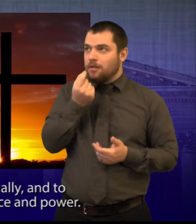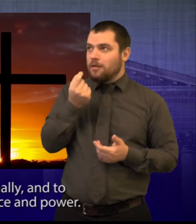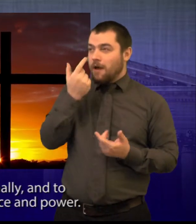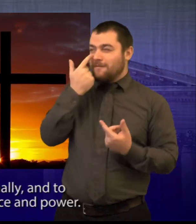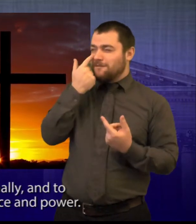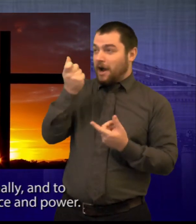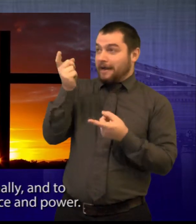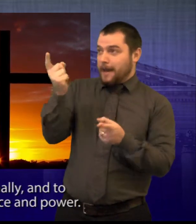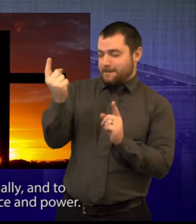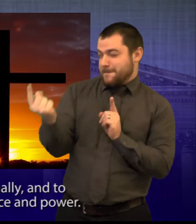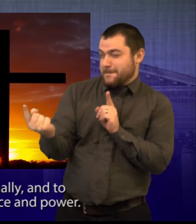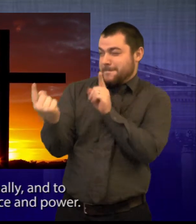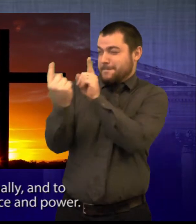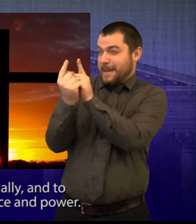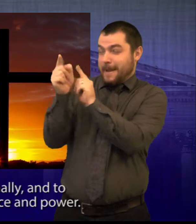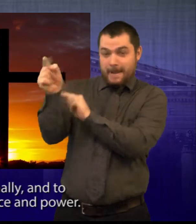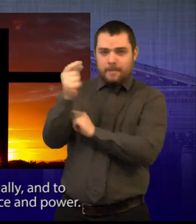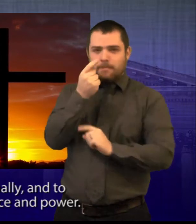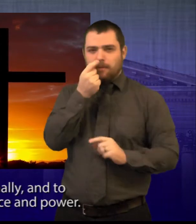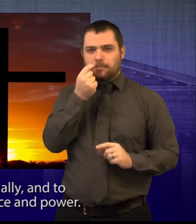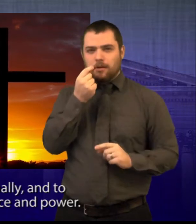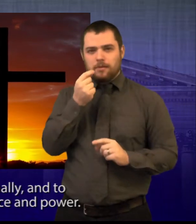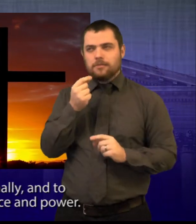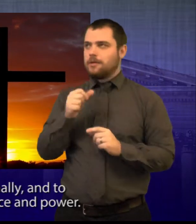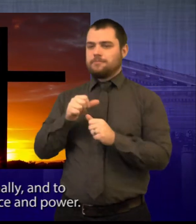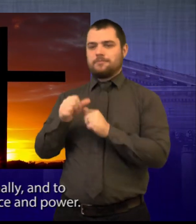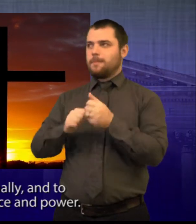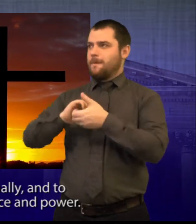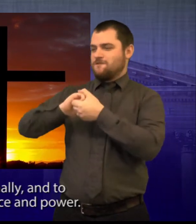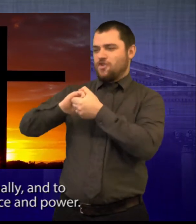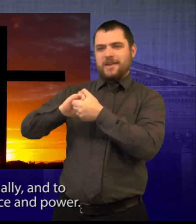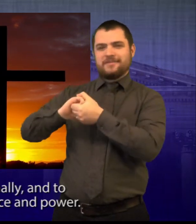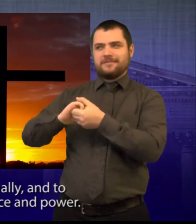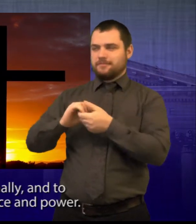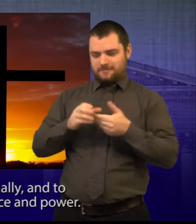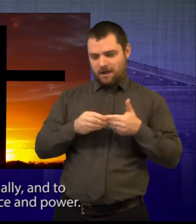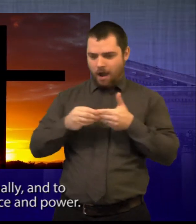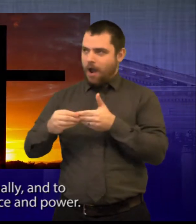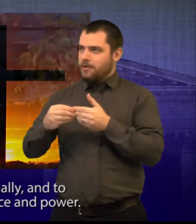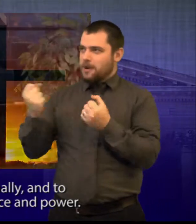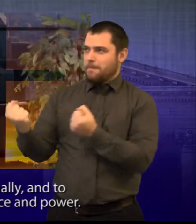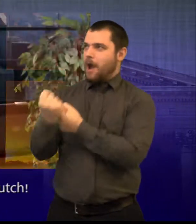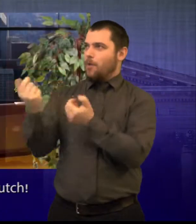find him personally and to experience his friendship, guidance, and power.